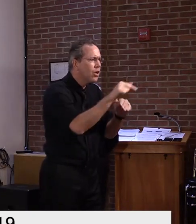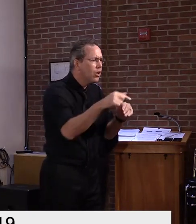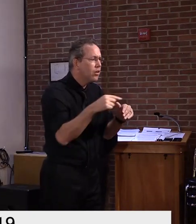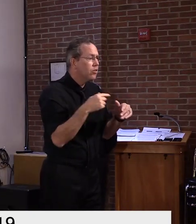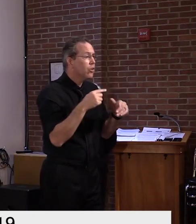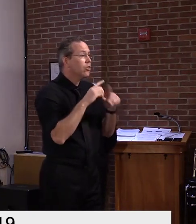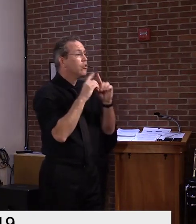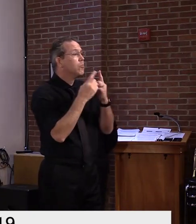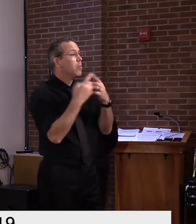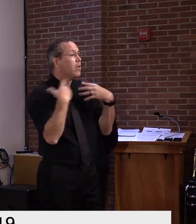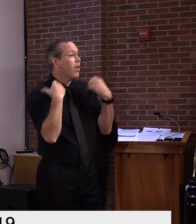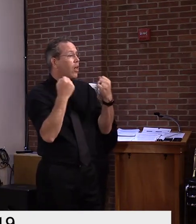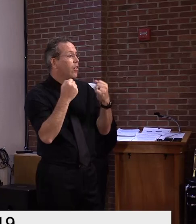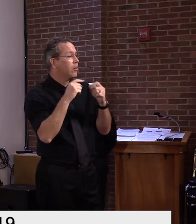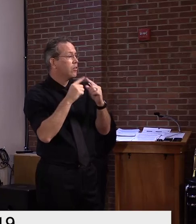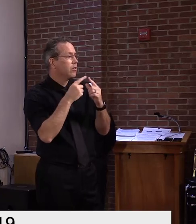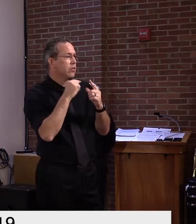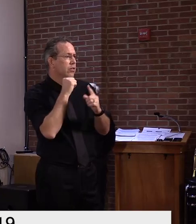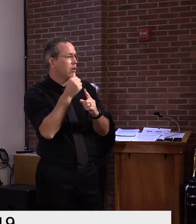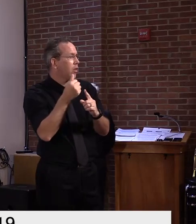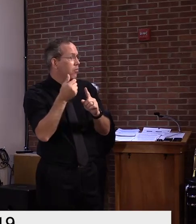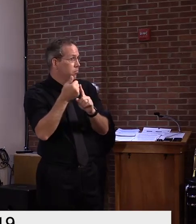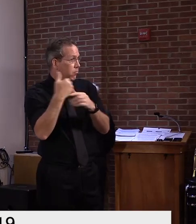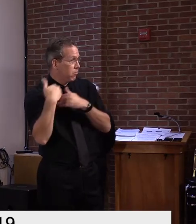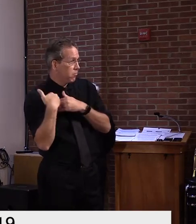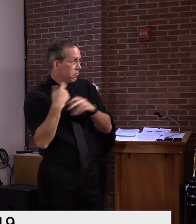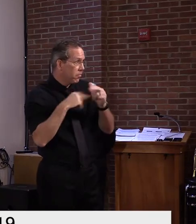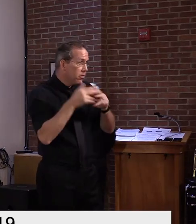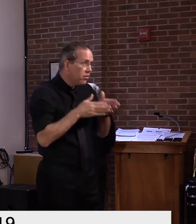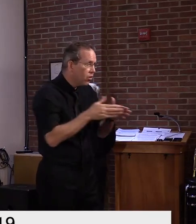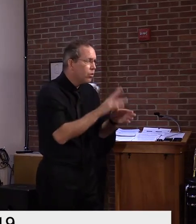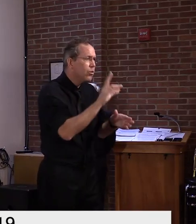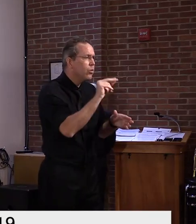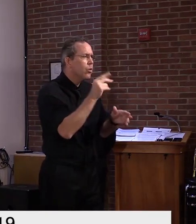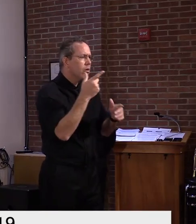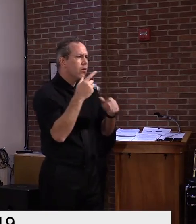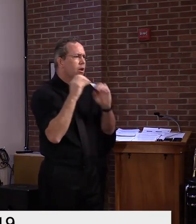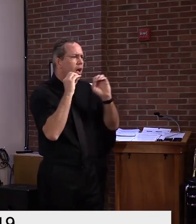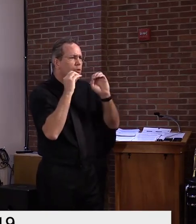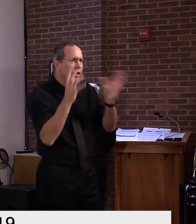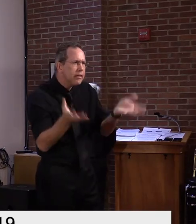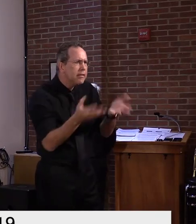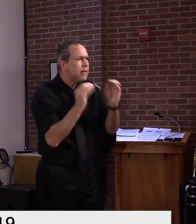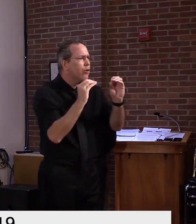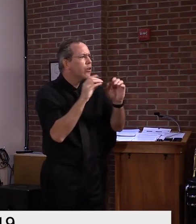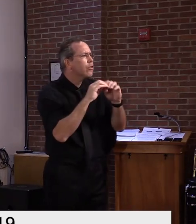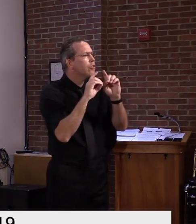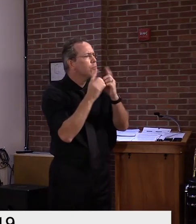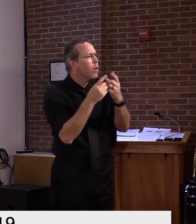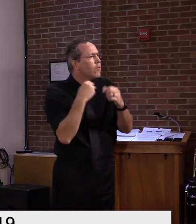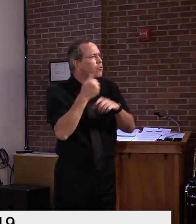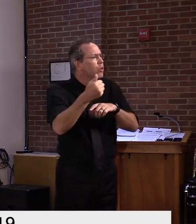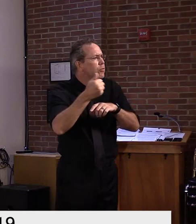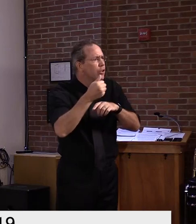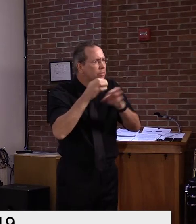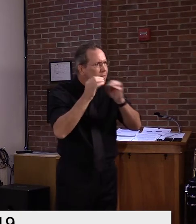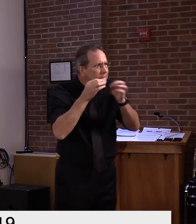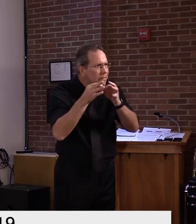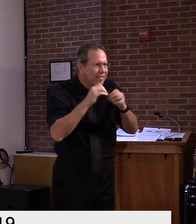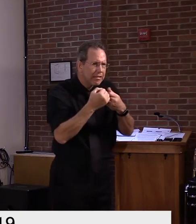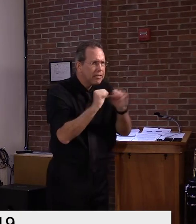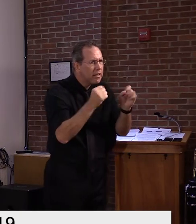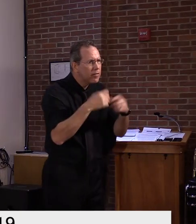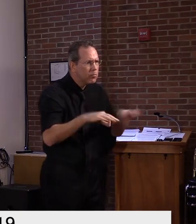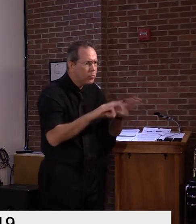table with ACCD, with the Department of Transportation, and a whole host of other partners in government and